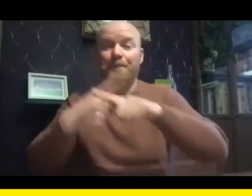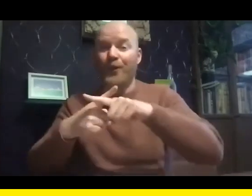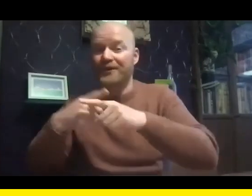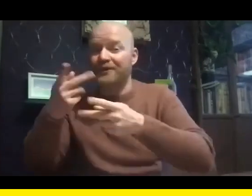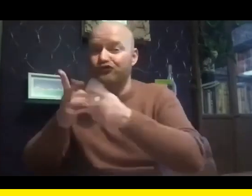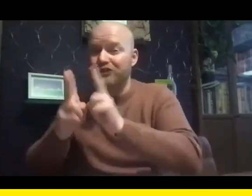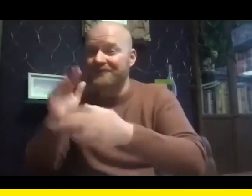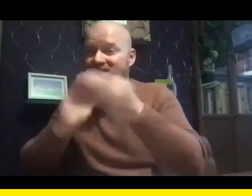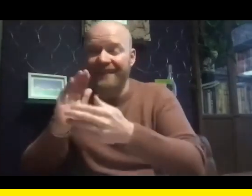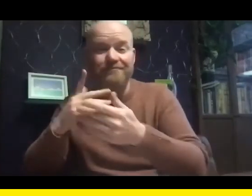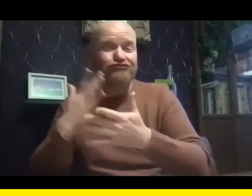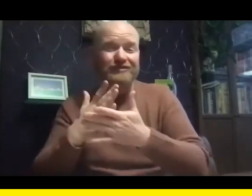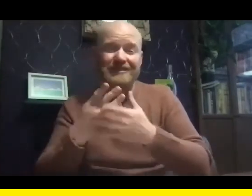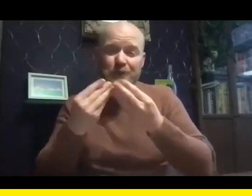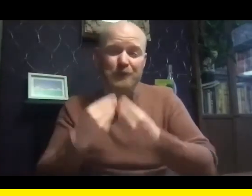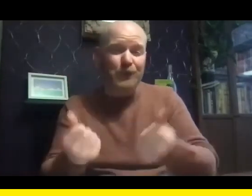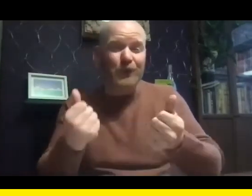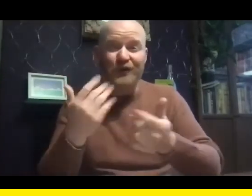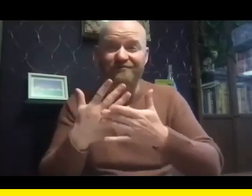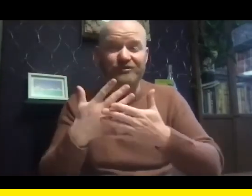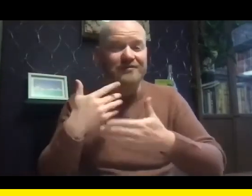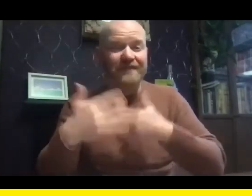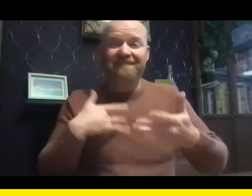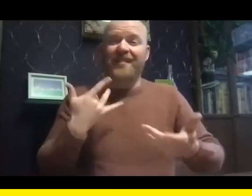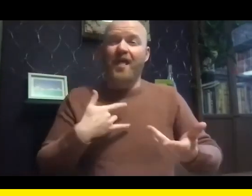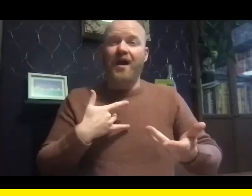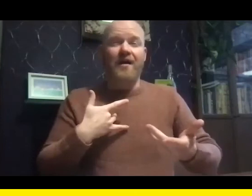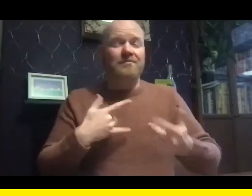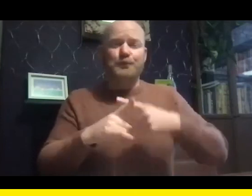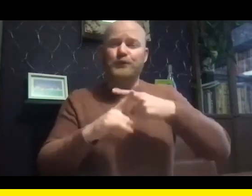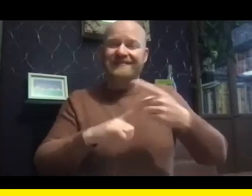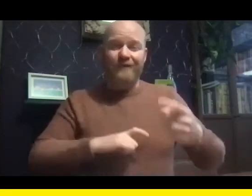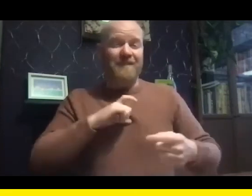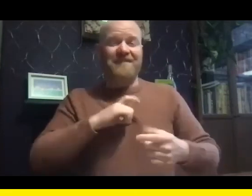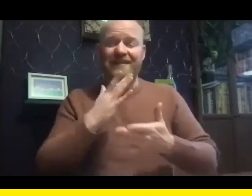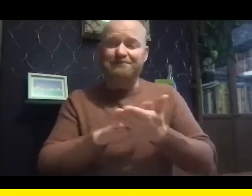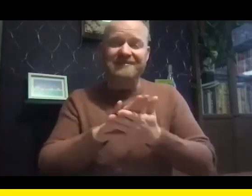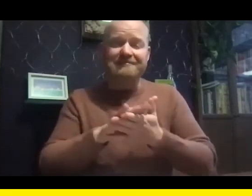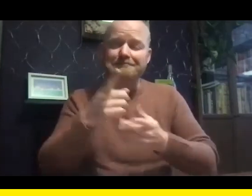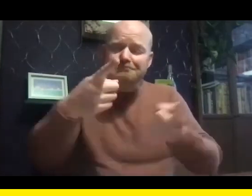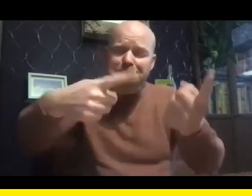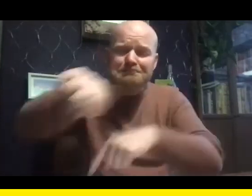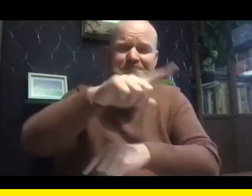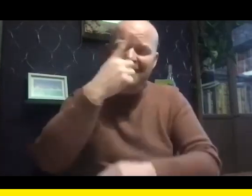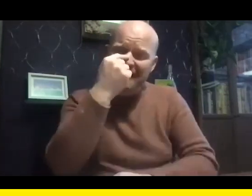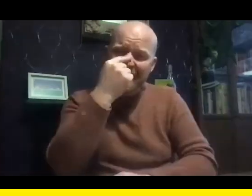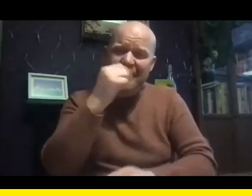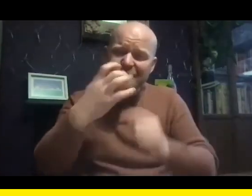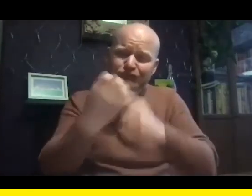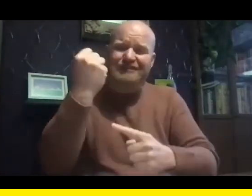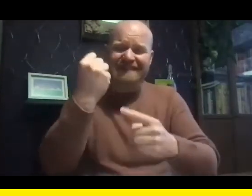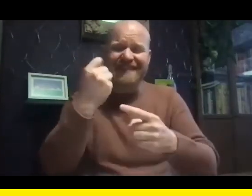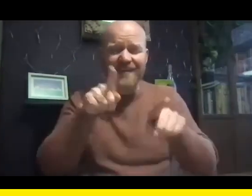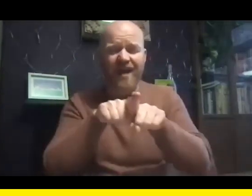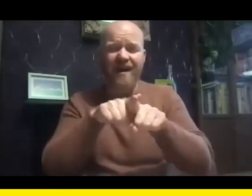Video or Sign Live. So I also have face-to-face interpreters coming in as well, plus an online interpreting service, and it's really, really good.